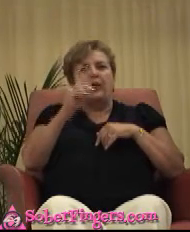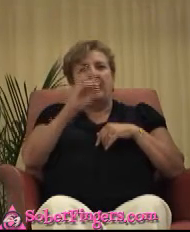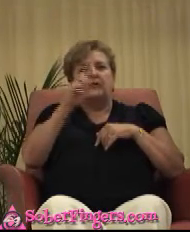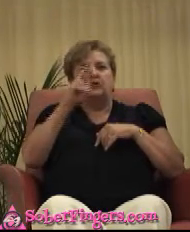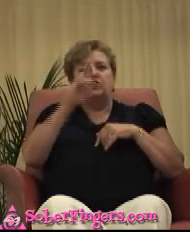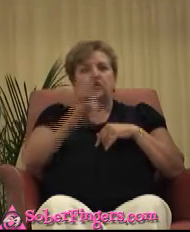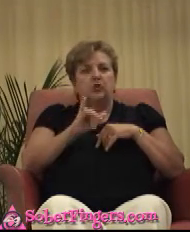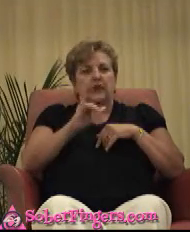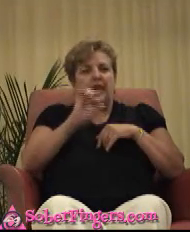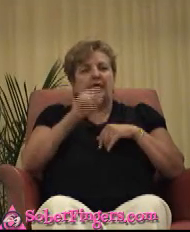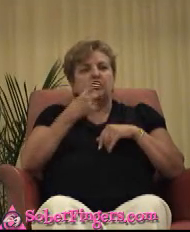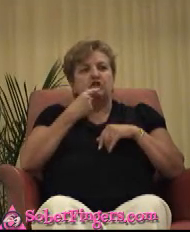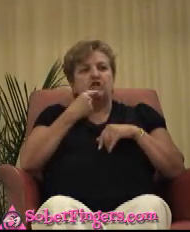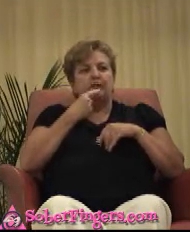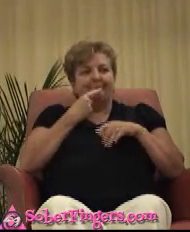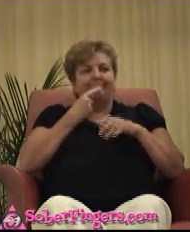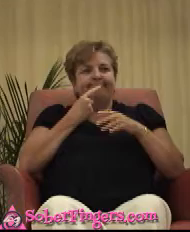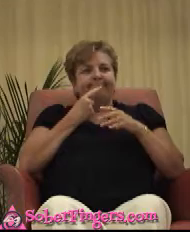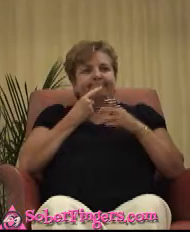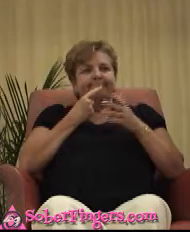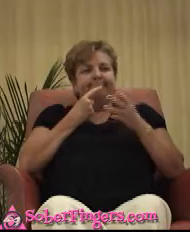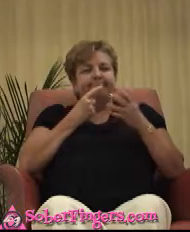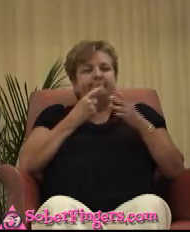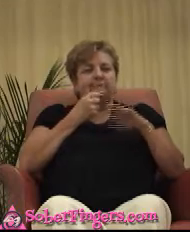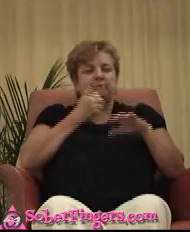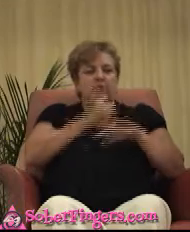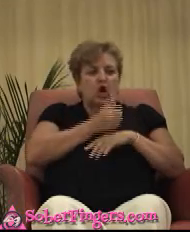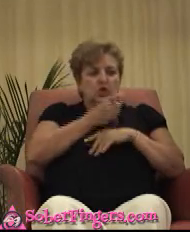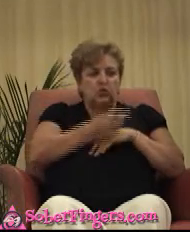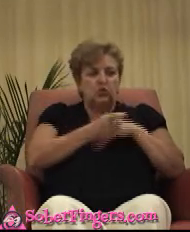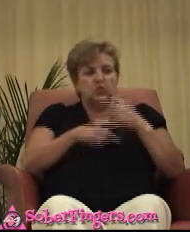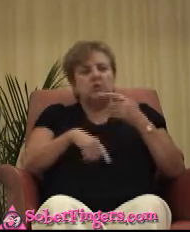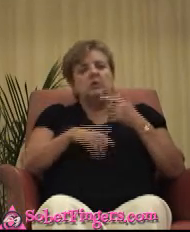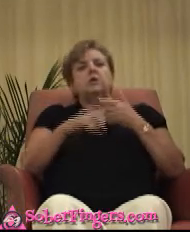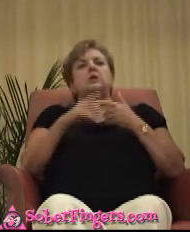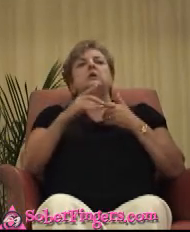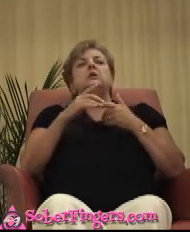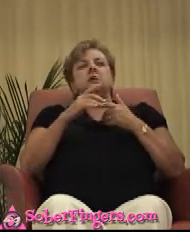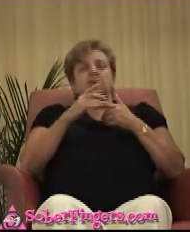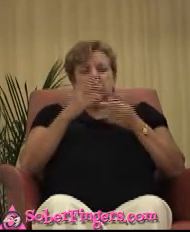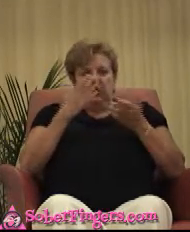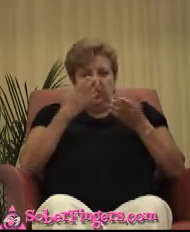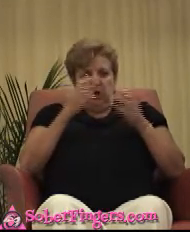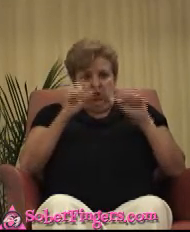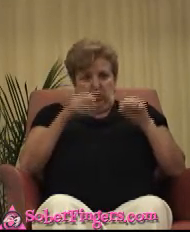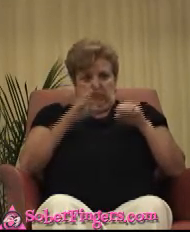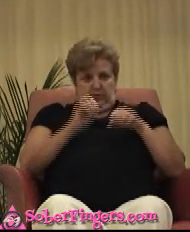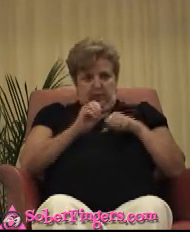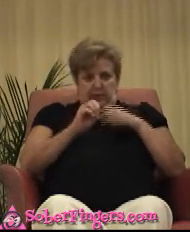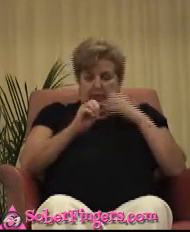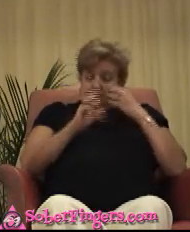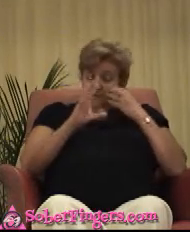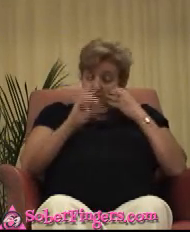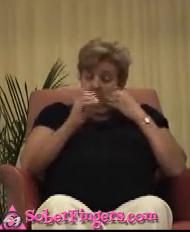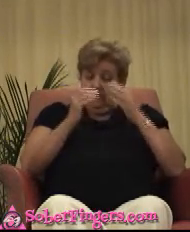prison, $250,000 fine, and an attorney's coming in Sunday and wants $50,000, which I didn't even close remotely